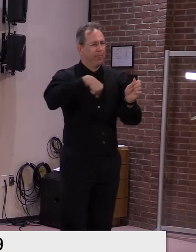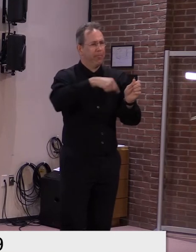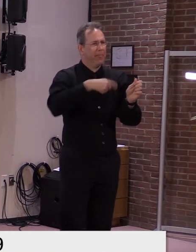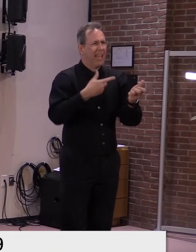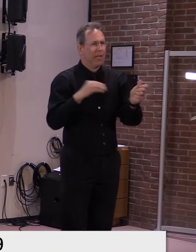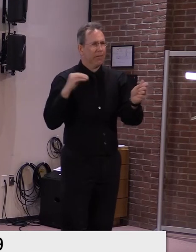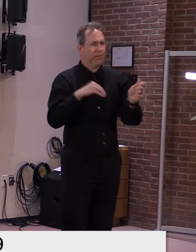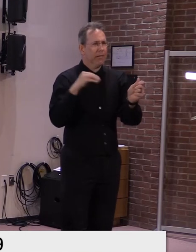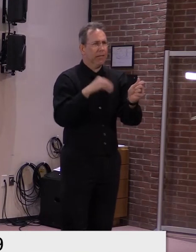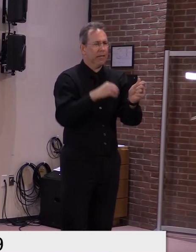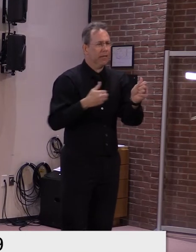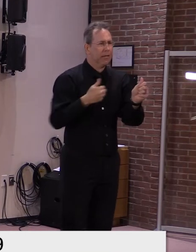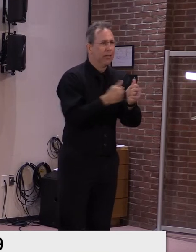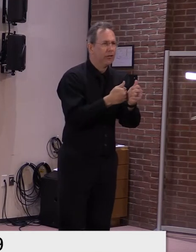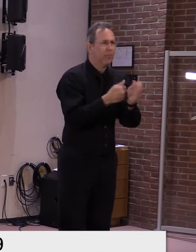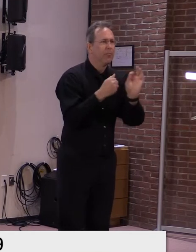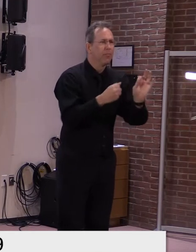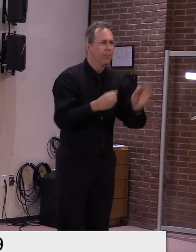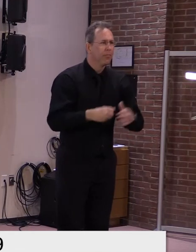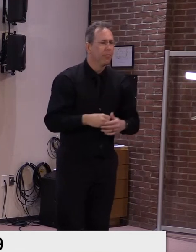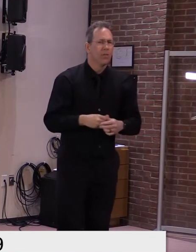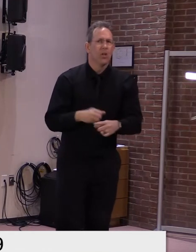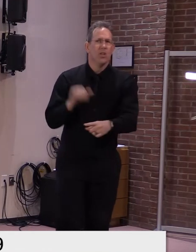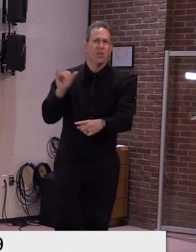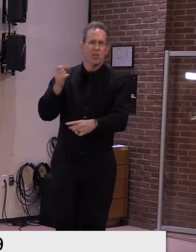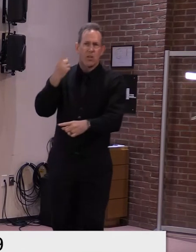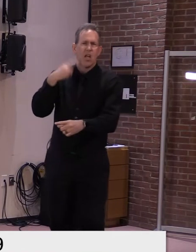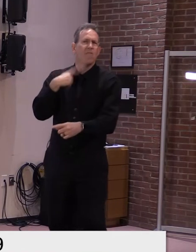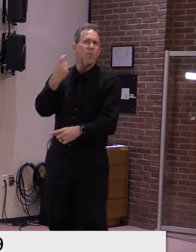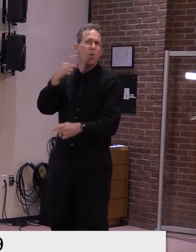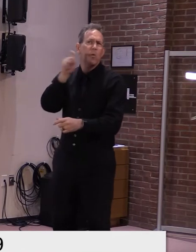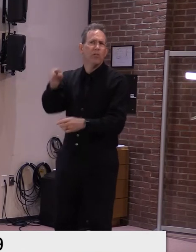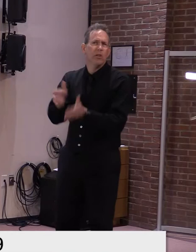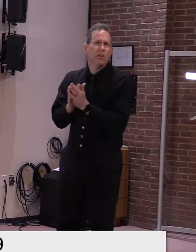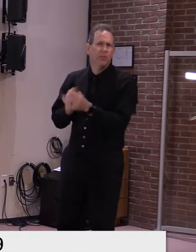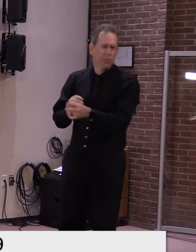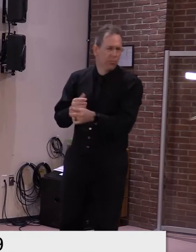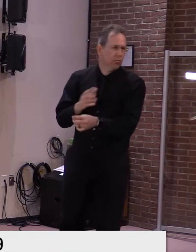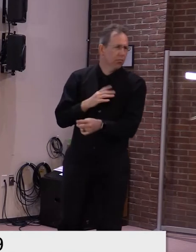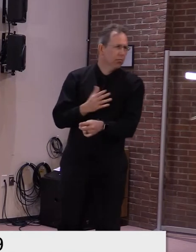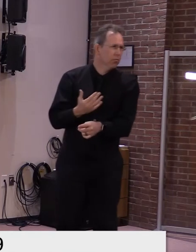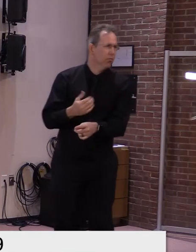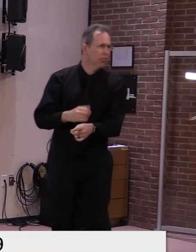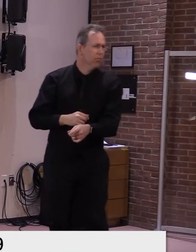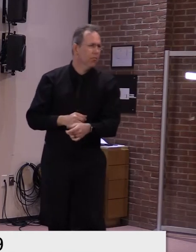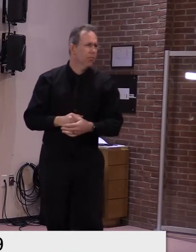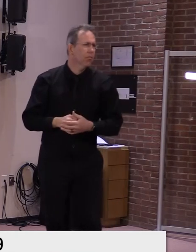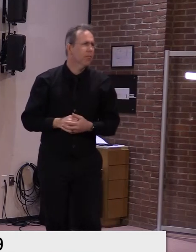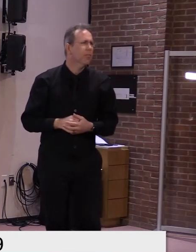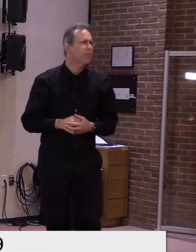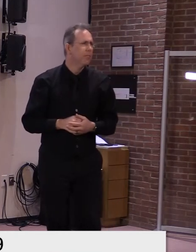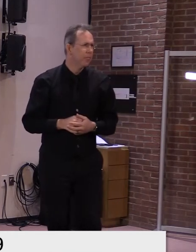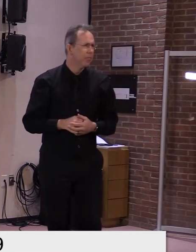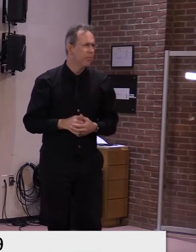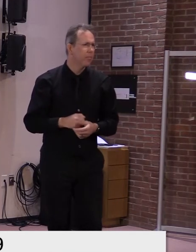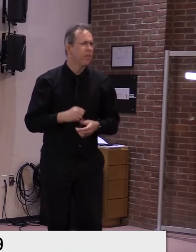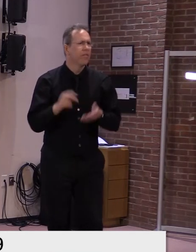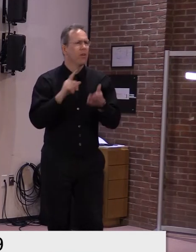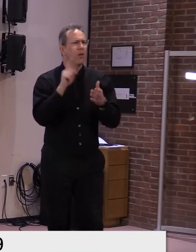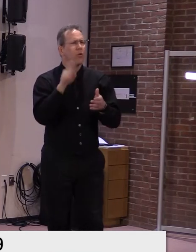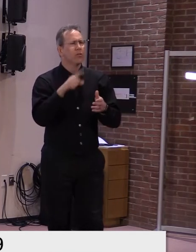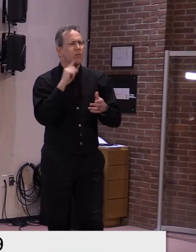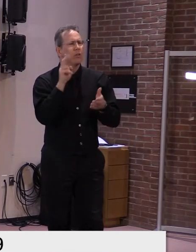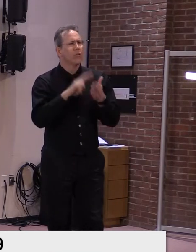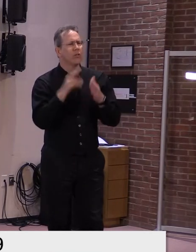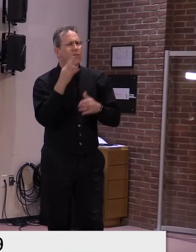I see. Thank you. One last question. This, I believe, is for Secretary French. We've been following an issue concerning Harwood,